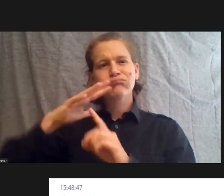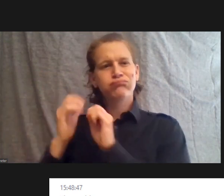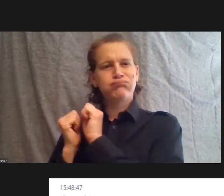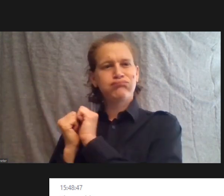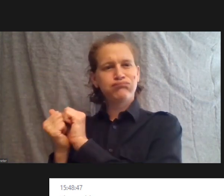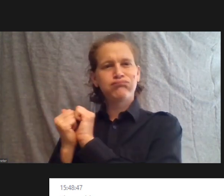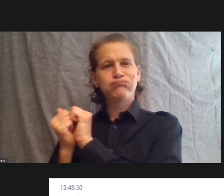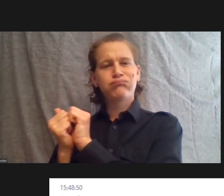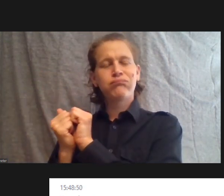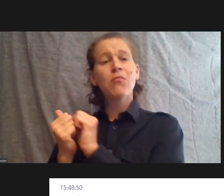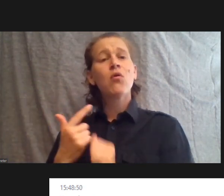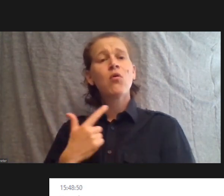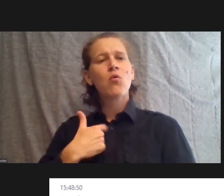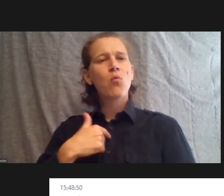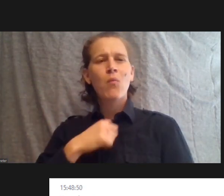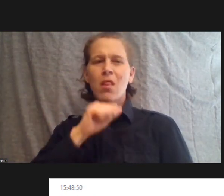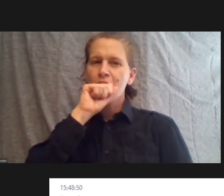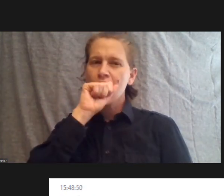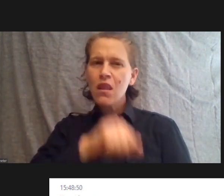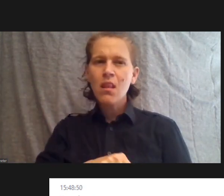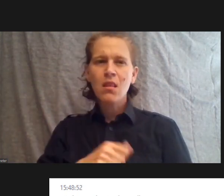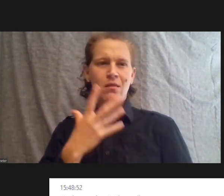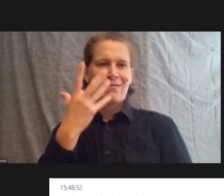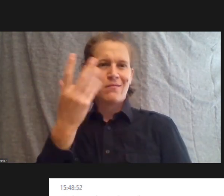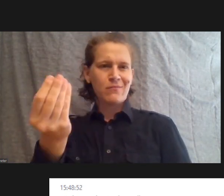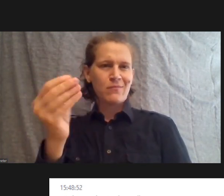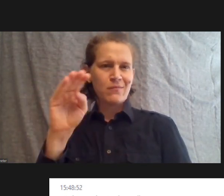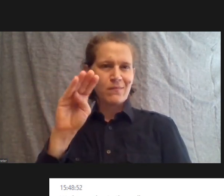We love going to the mall.